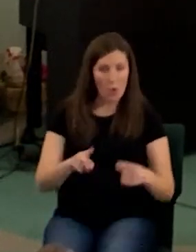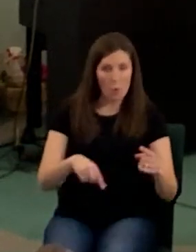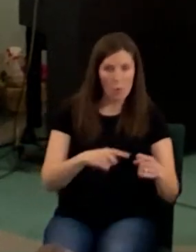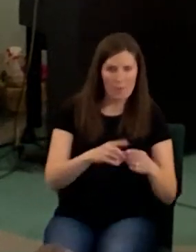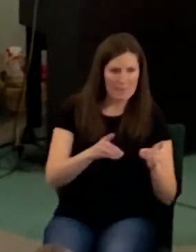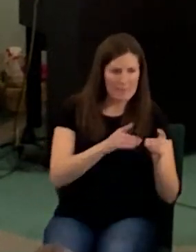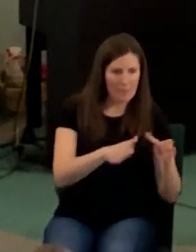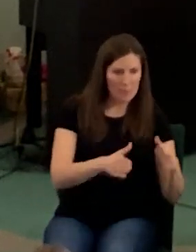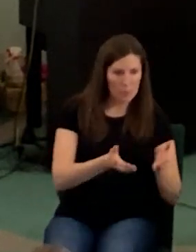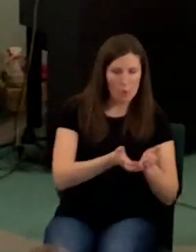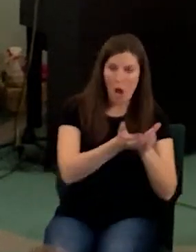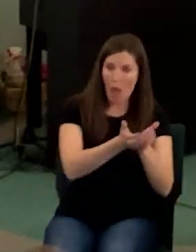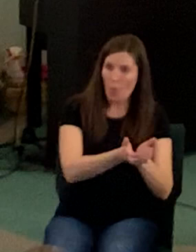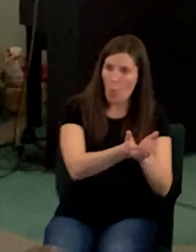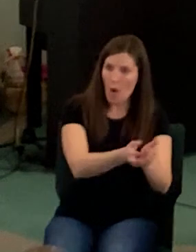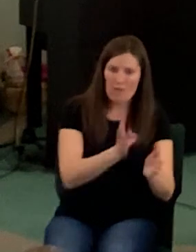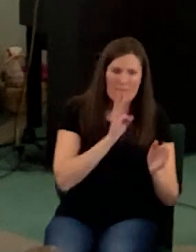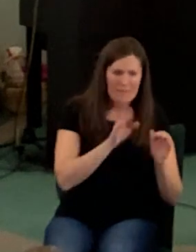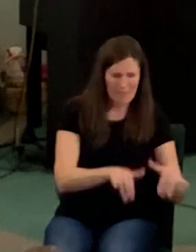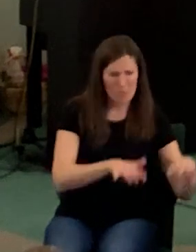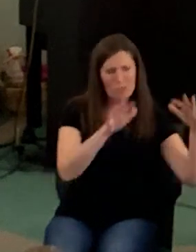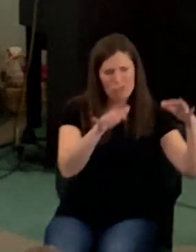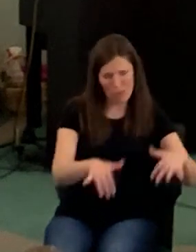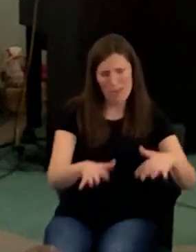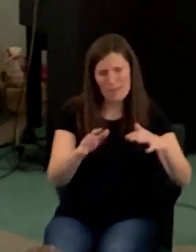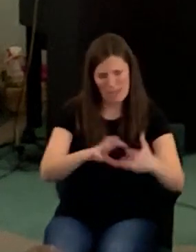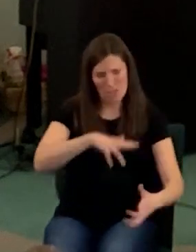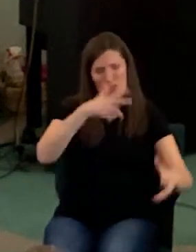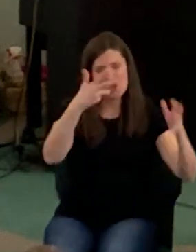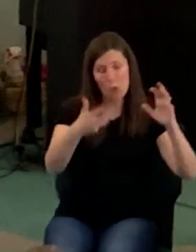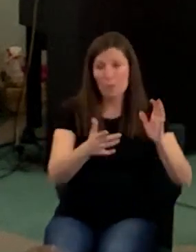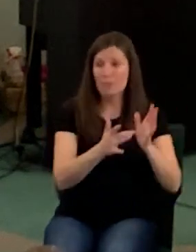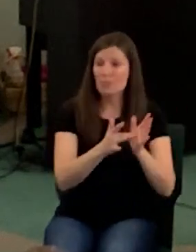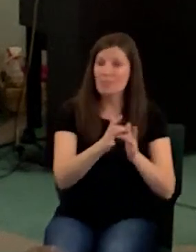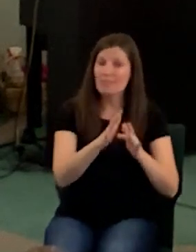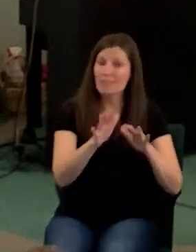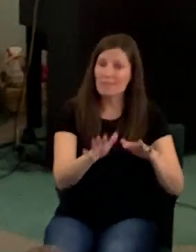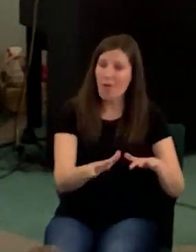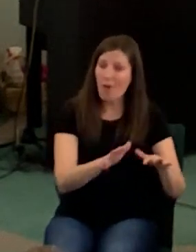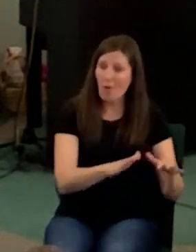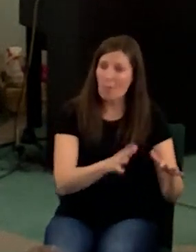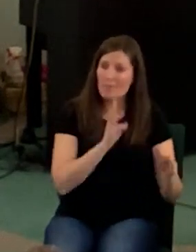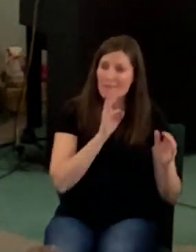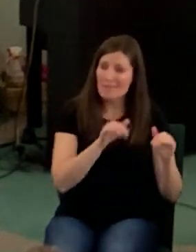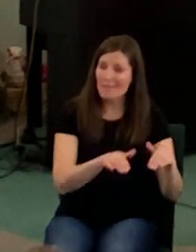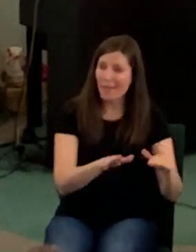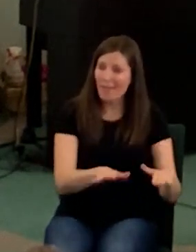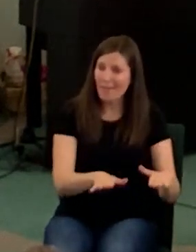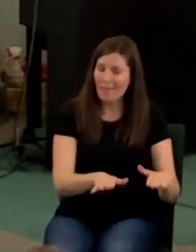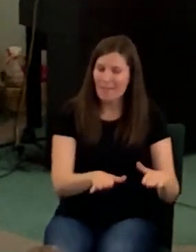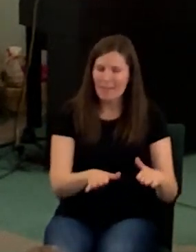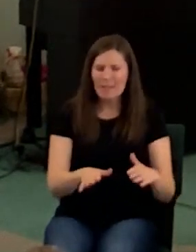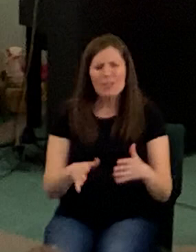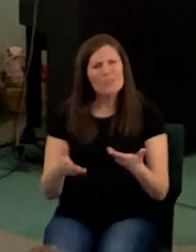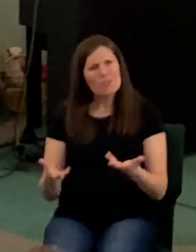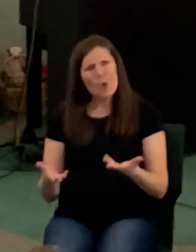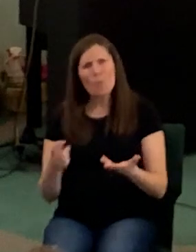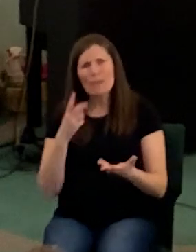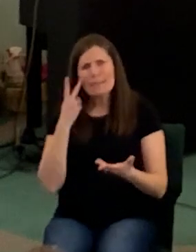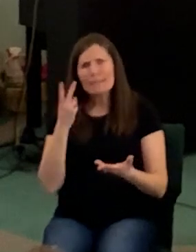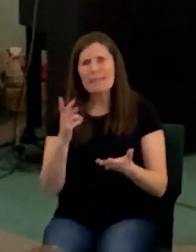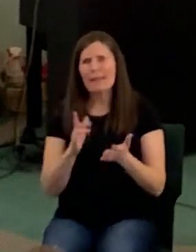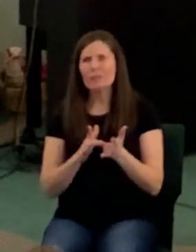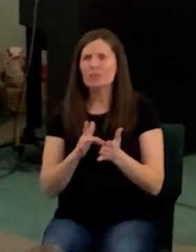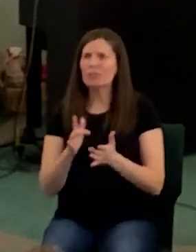sea. Jesus takes all of those different issues, the struggles the people were in, and he uses them to